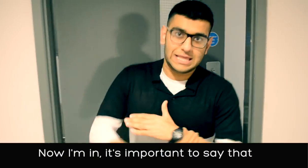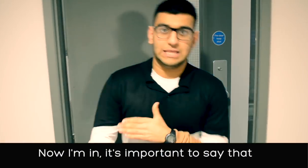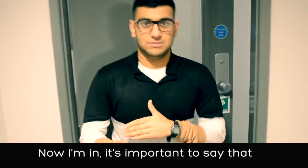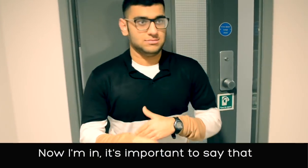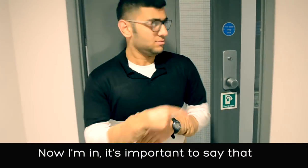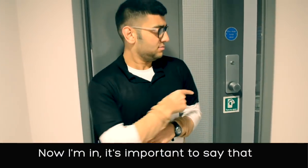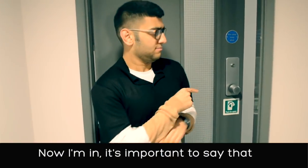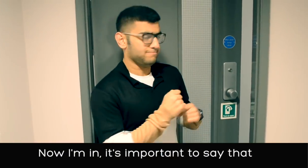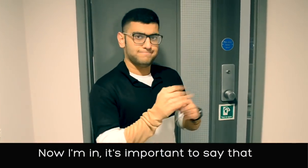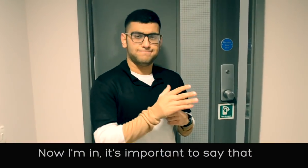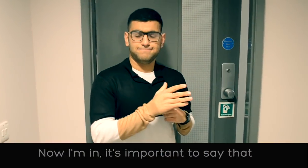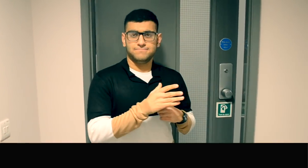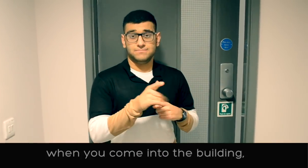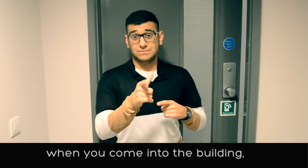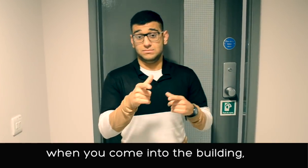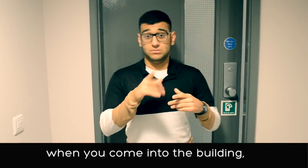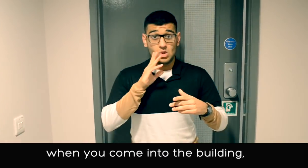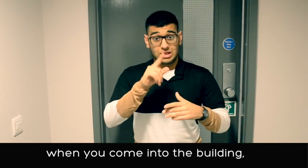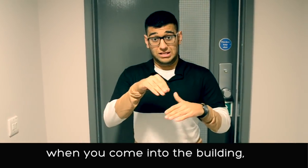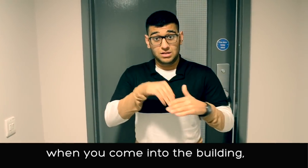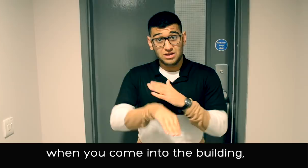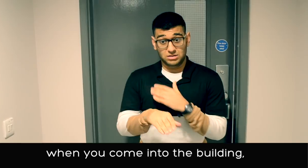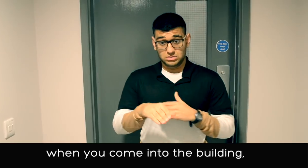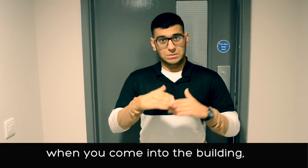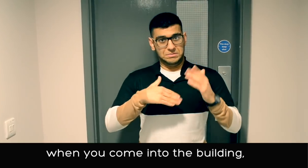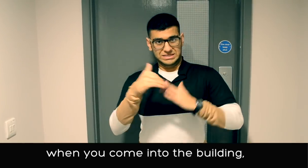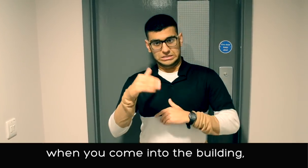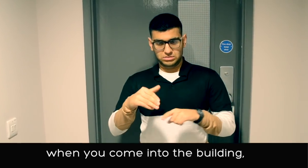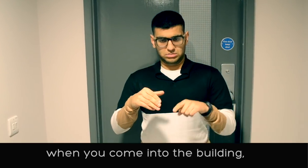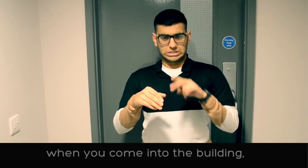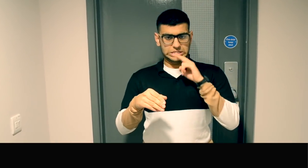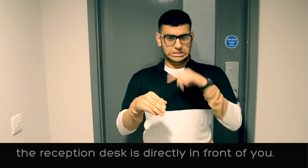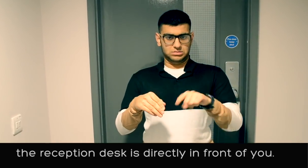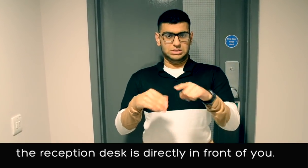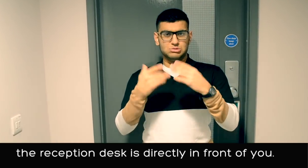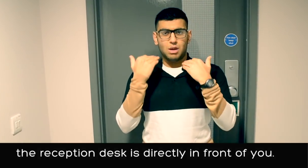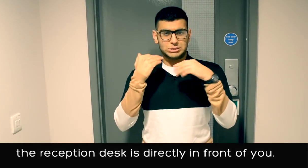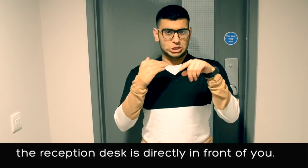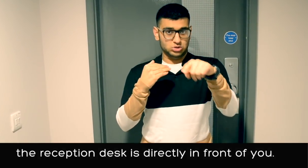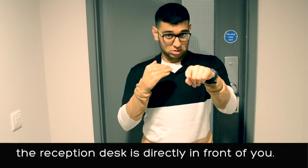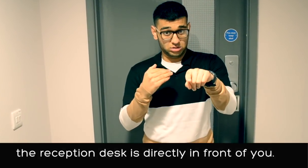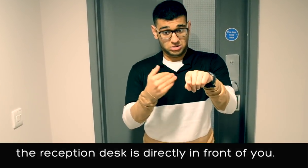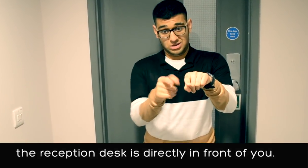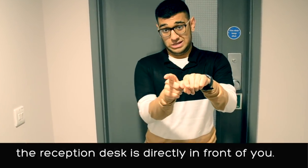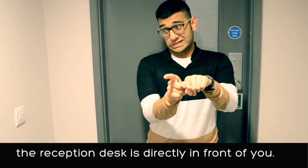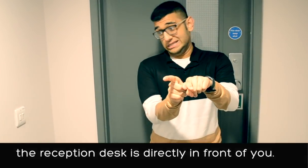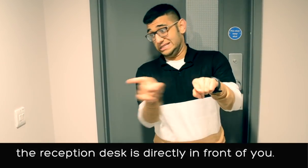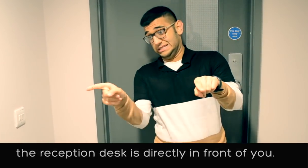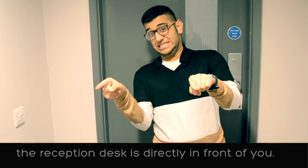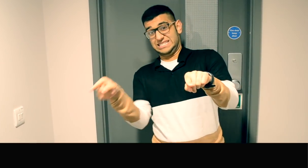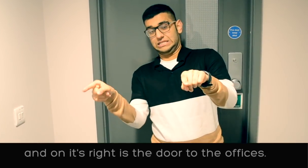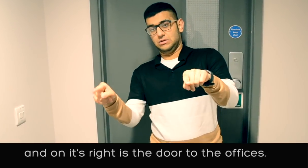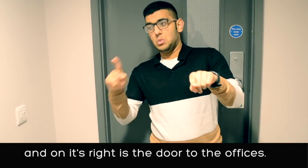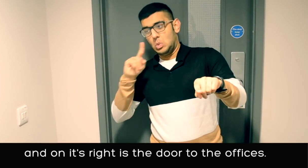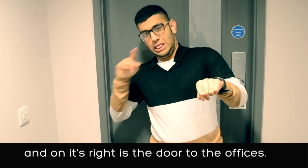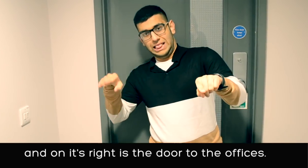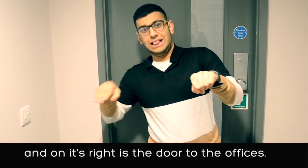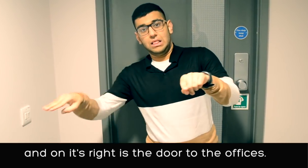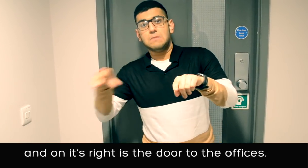Now I'm in, it's important to say when you come into the building, the reception desk is directly in front of you, and on its